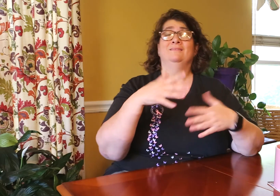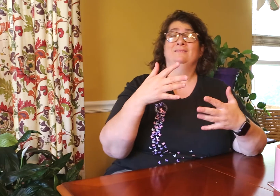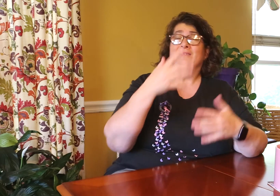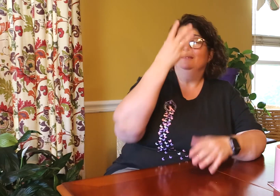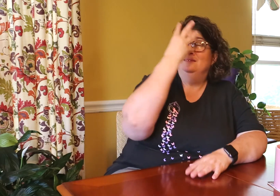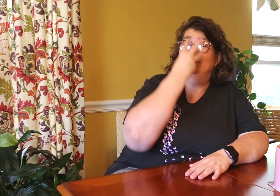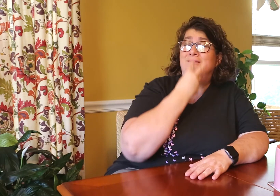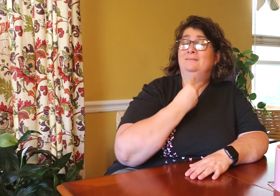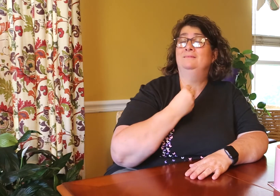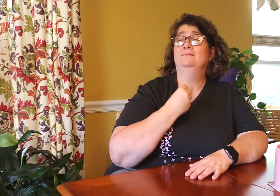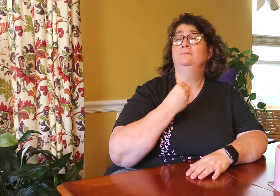again.